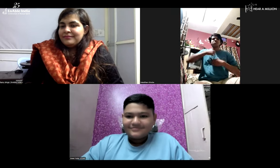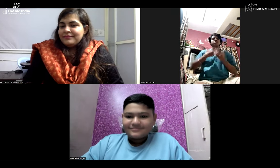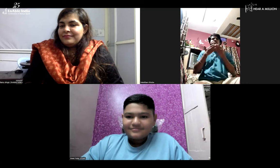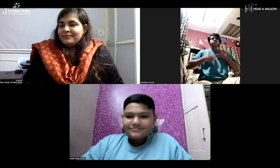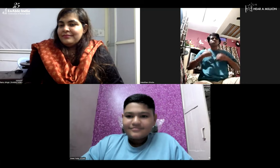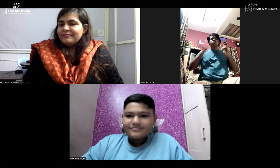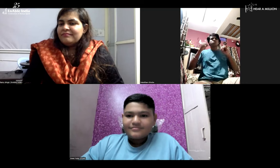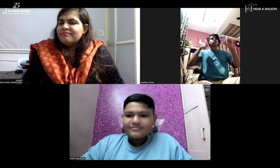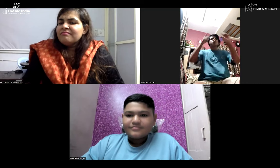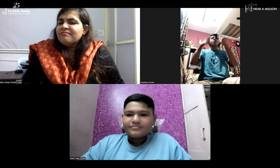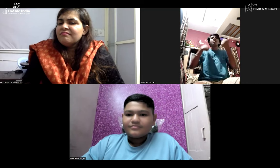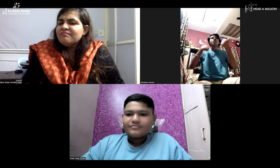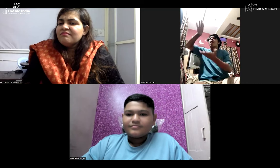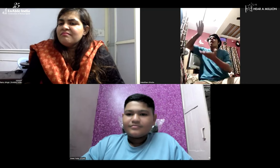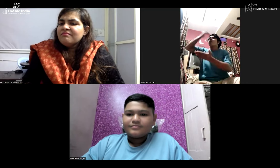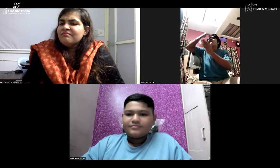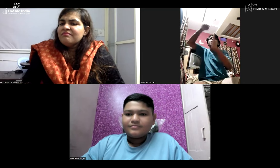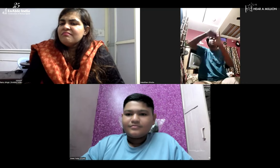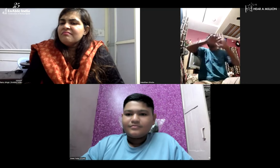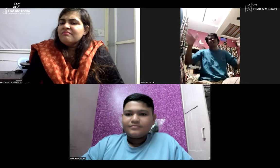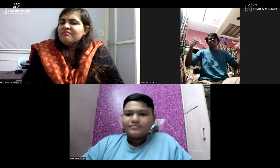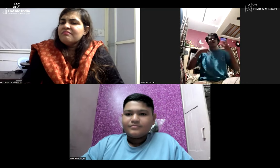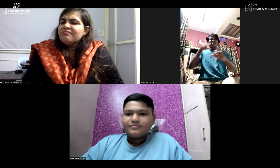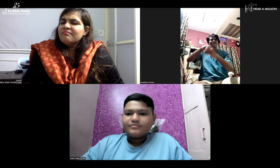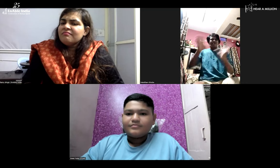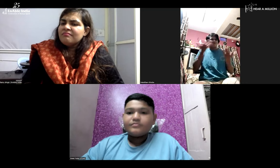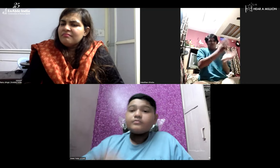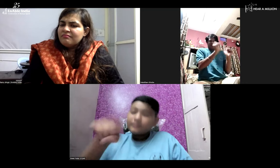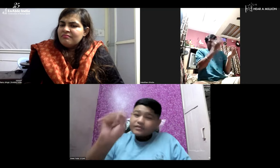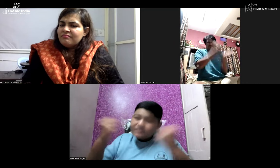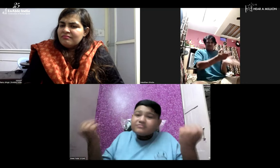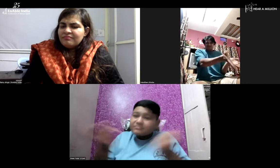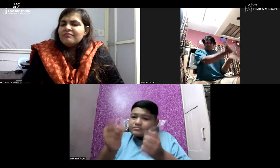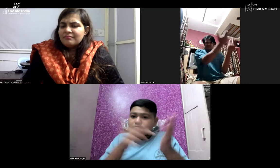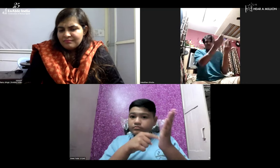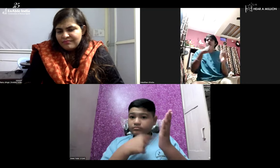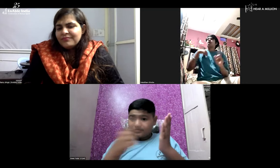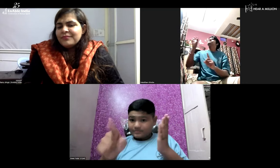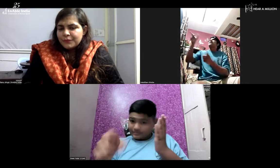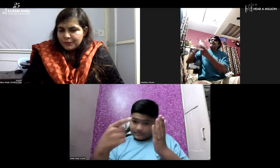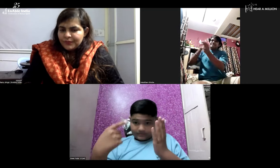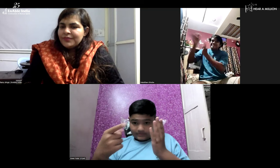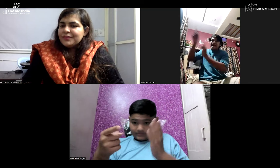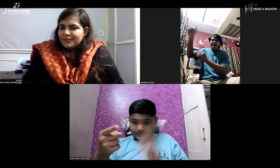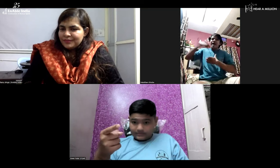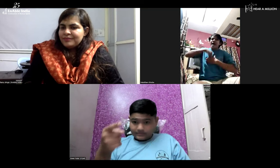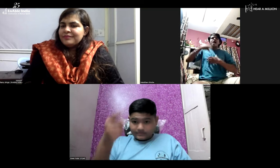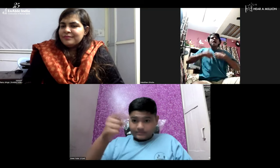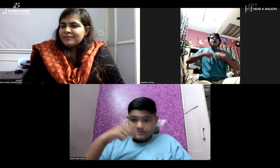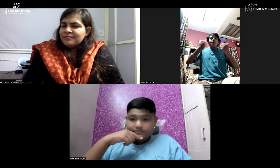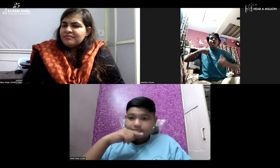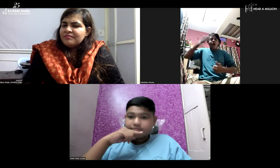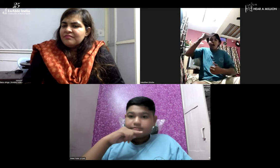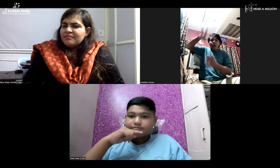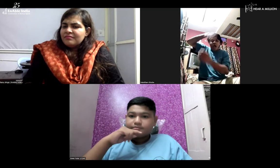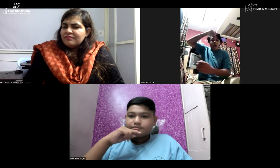new ideas. You need not be dependent on the teachers. So, for you to learn, it's important that you